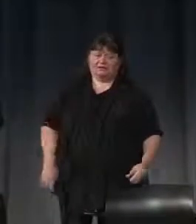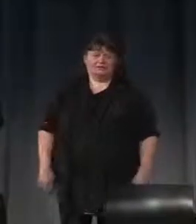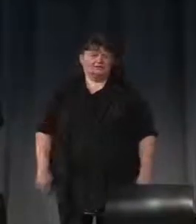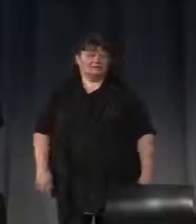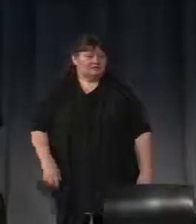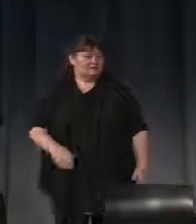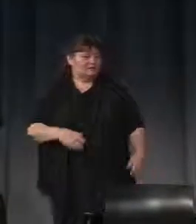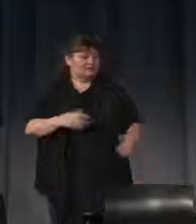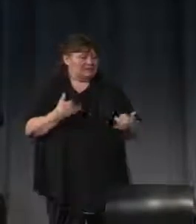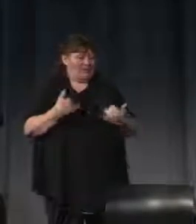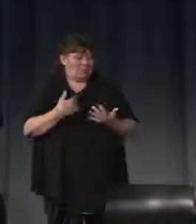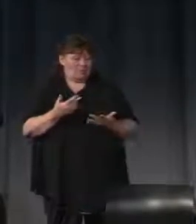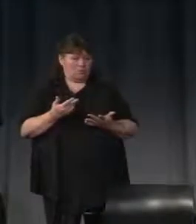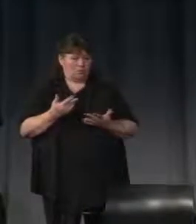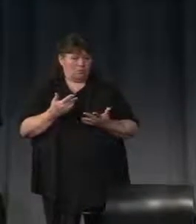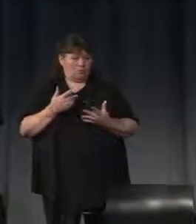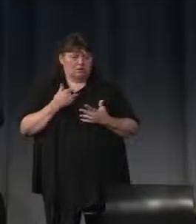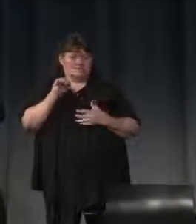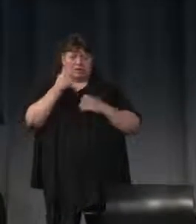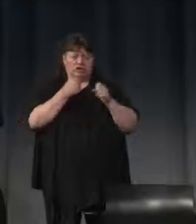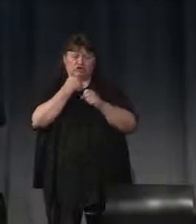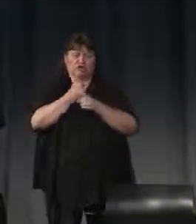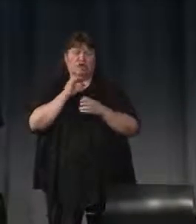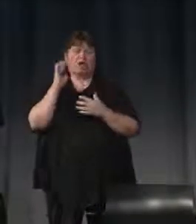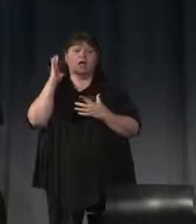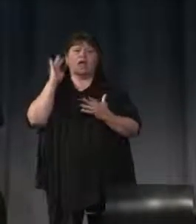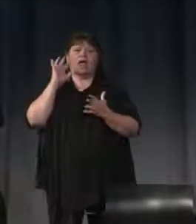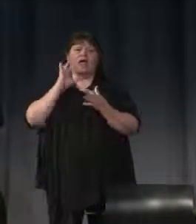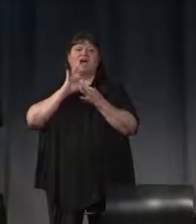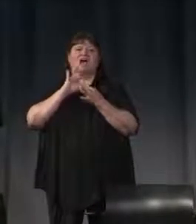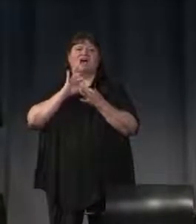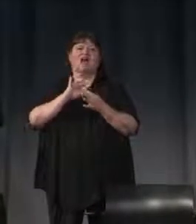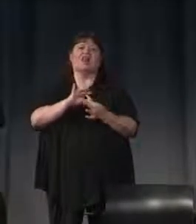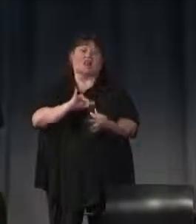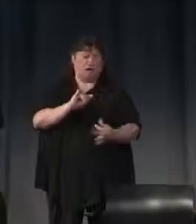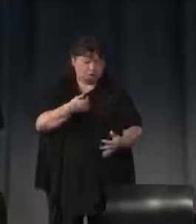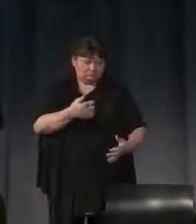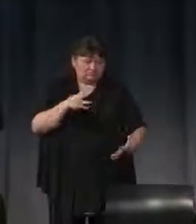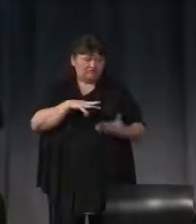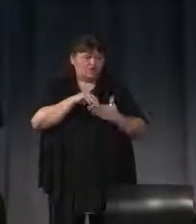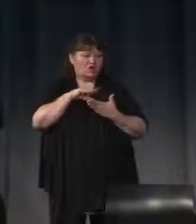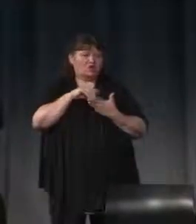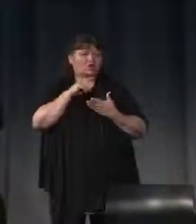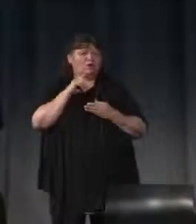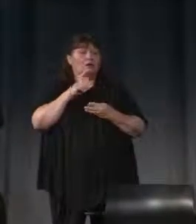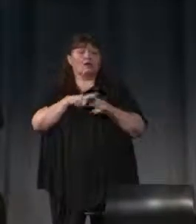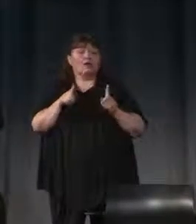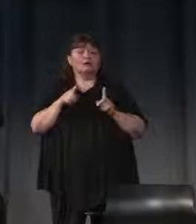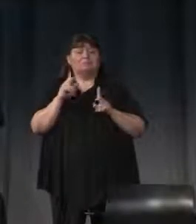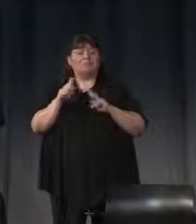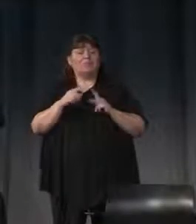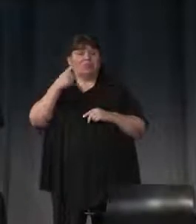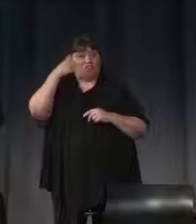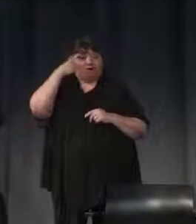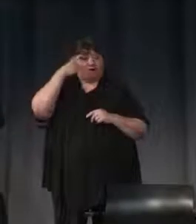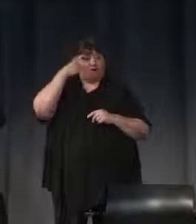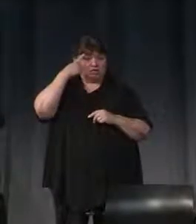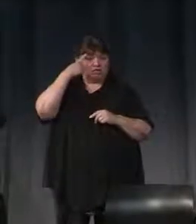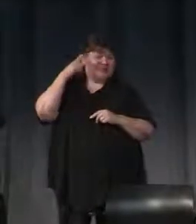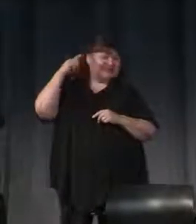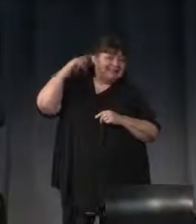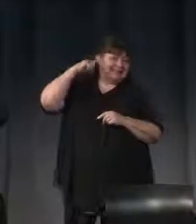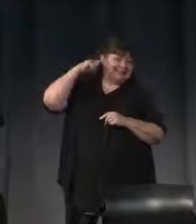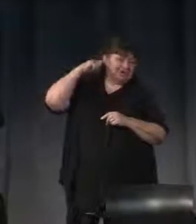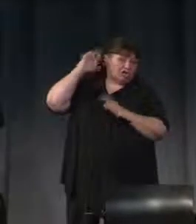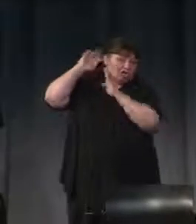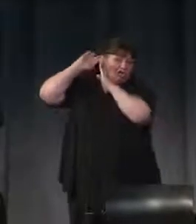And I've 10 years later, have gone down that rabbit hole. But Wever and Bray, basically, people thought that the ear worked just